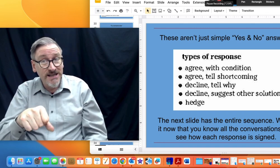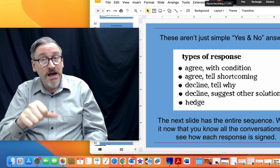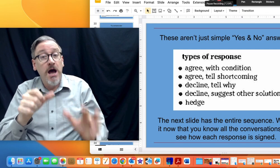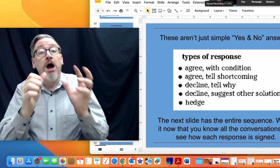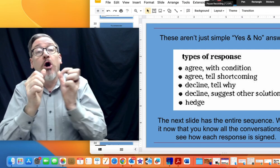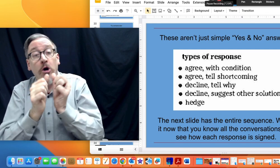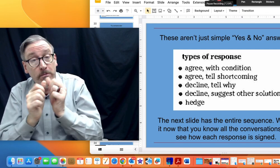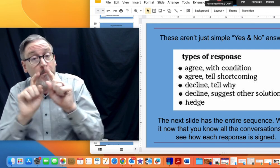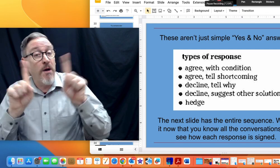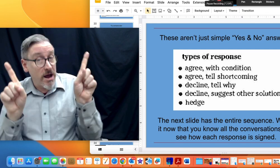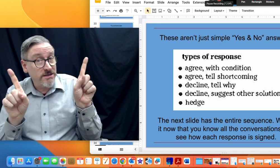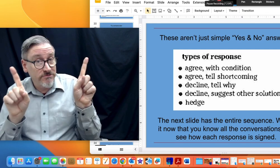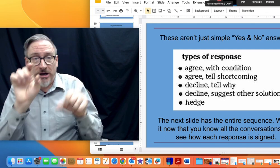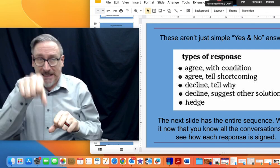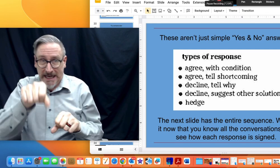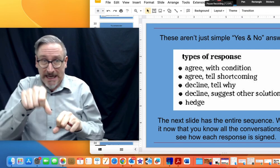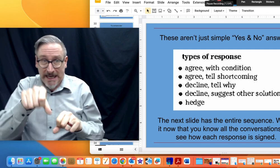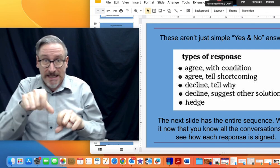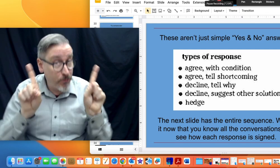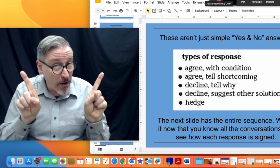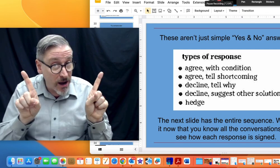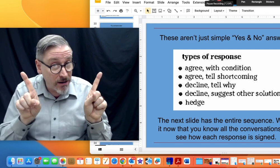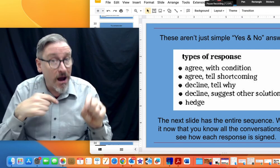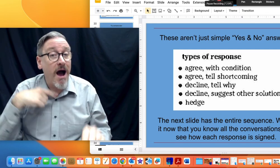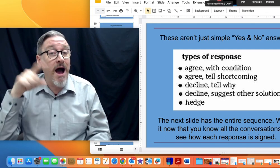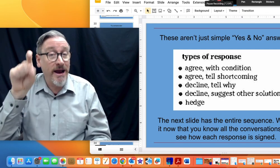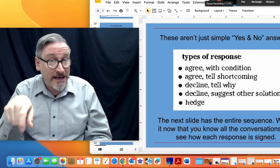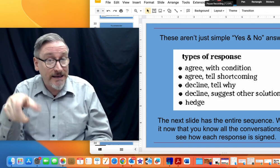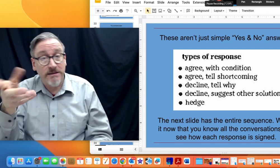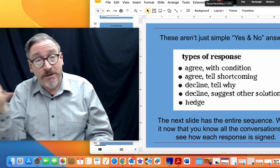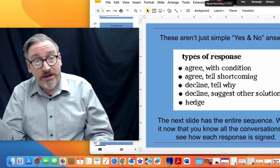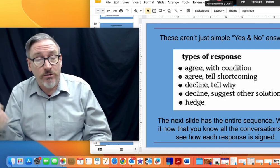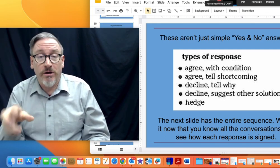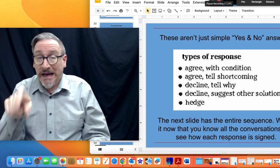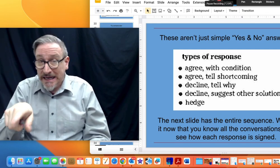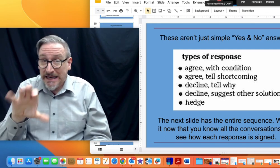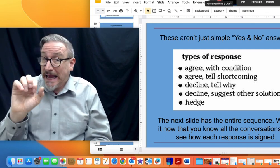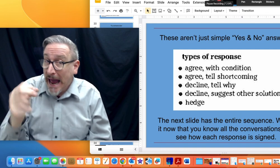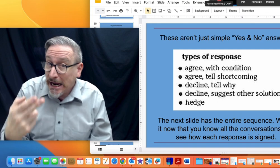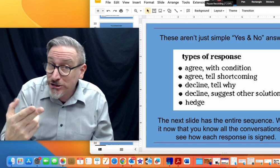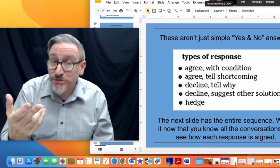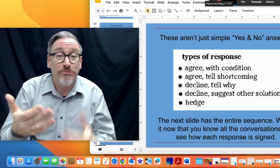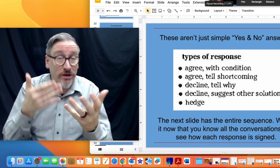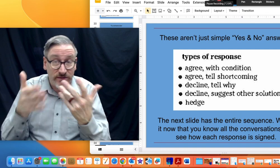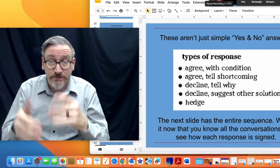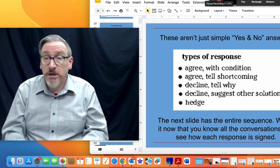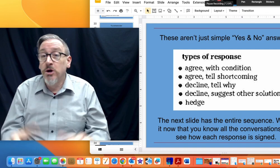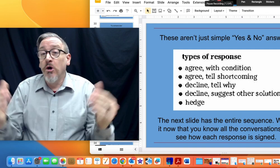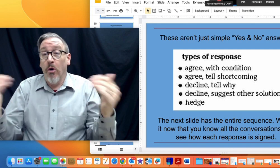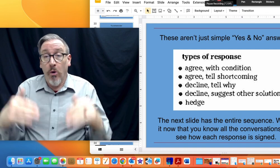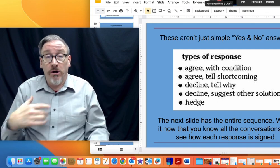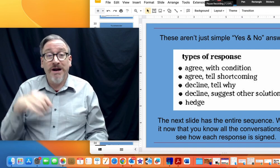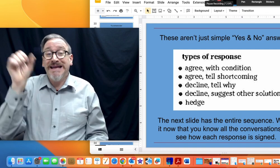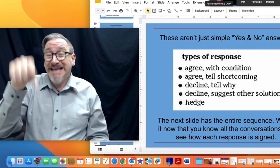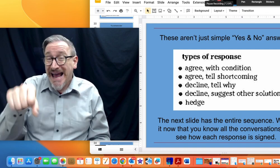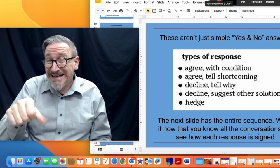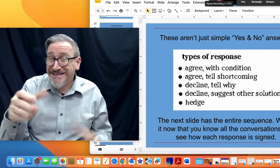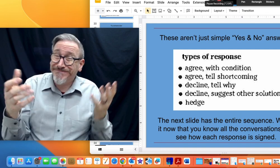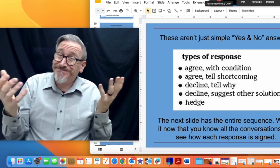yes, but, right, yes, but I need something, or I need cash, whatever.